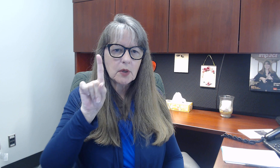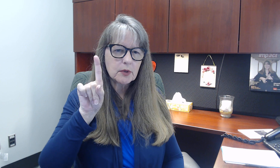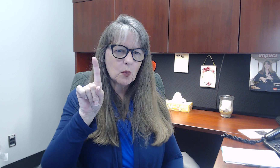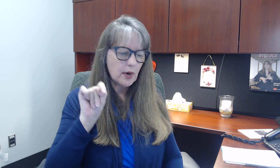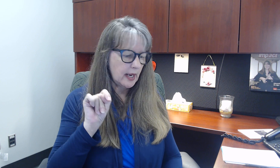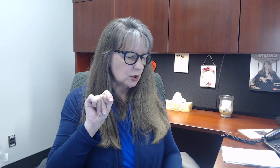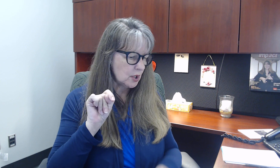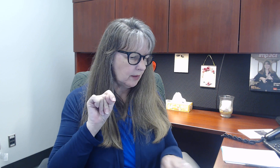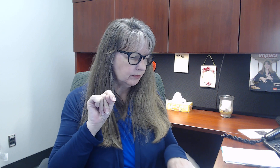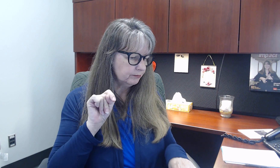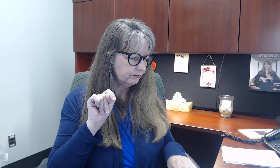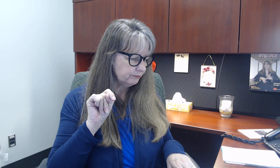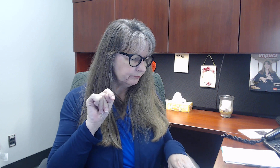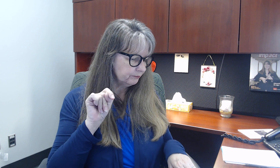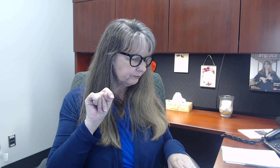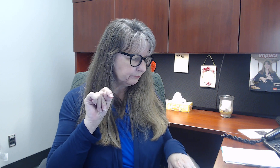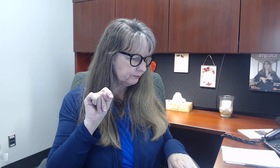a one hand shape.